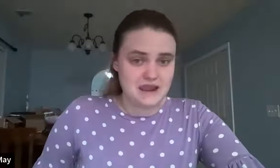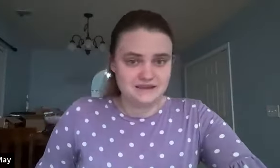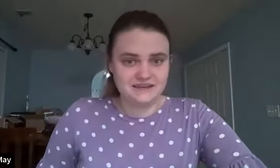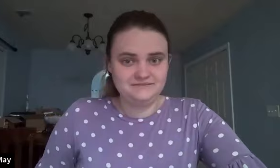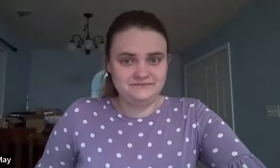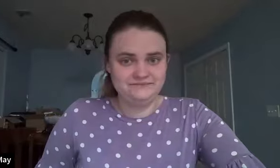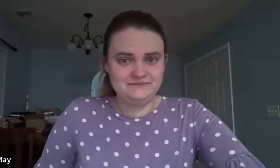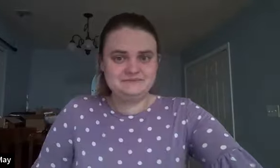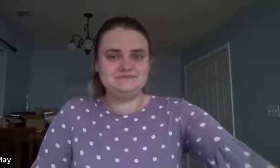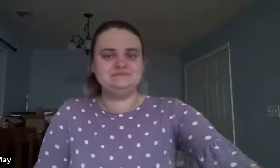Dragon,